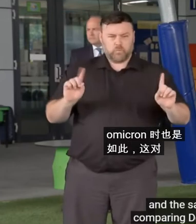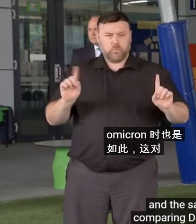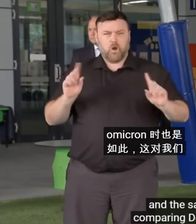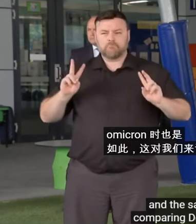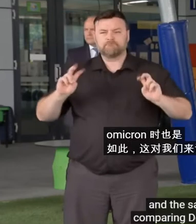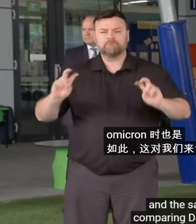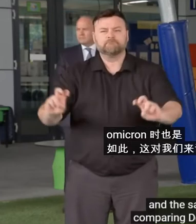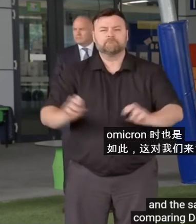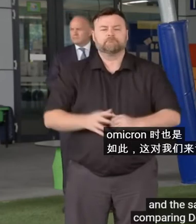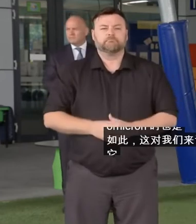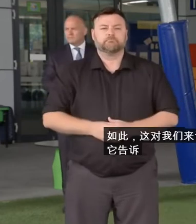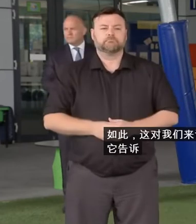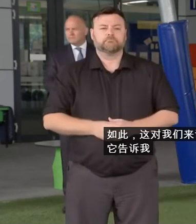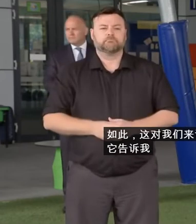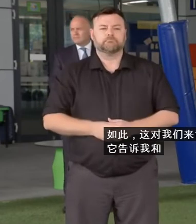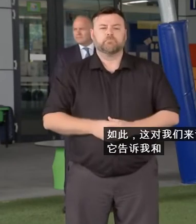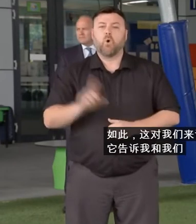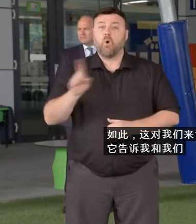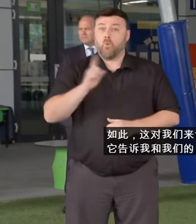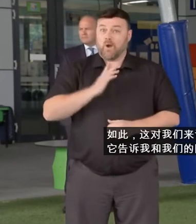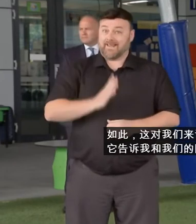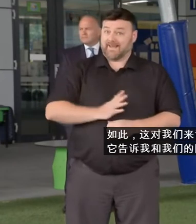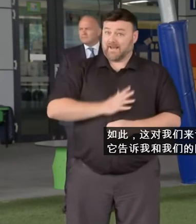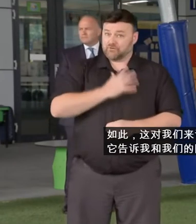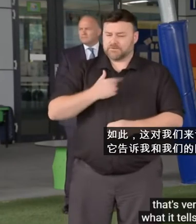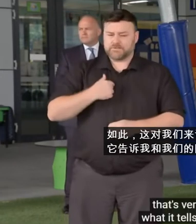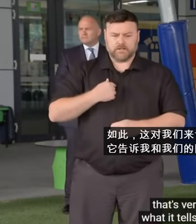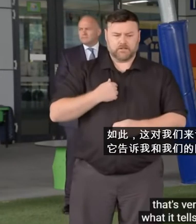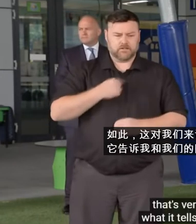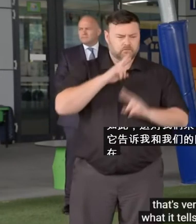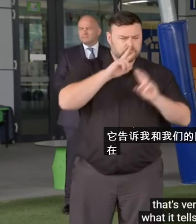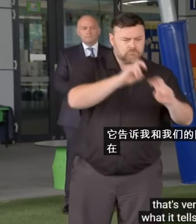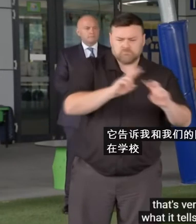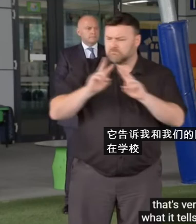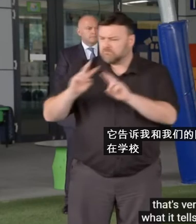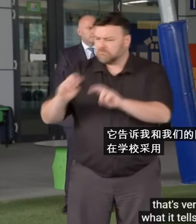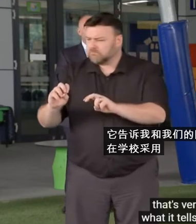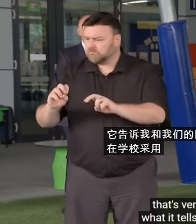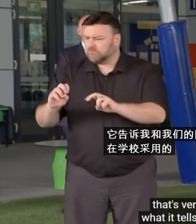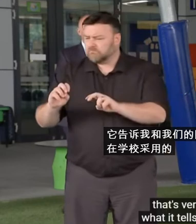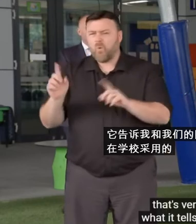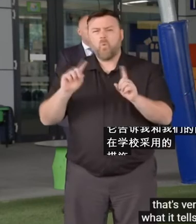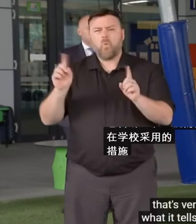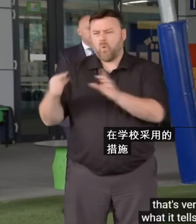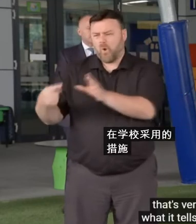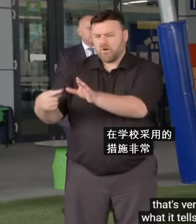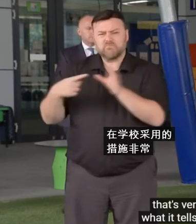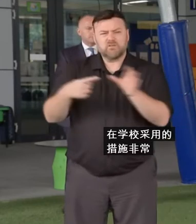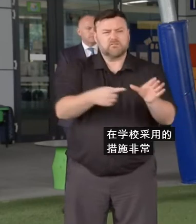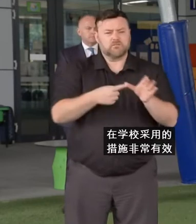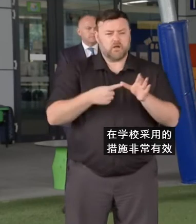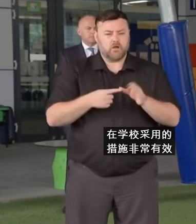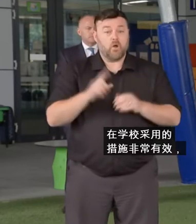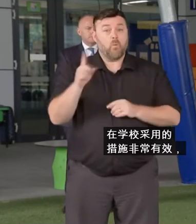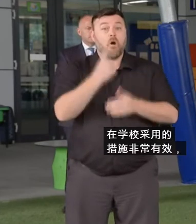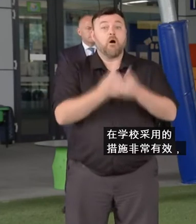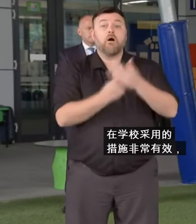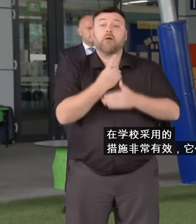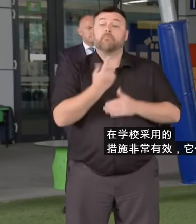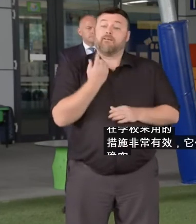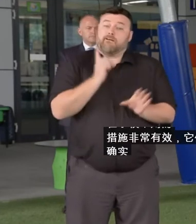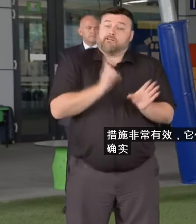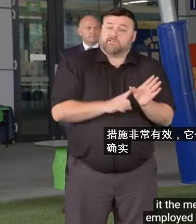Now that's very interesting to us. What it tells me and our team is that the measures that were employed in schools last year were very